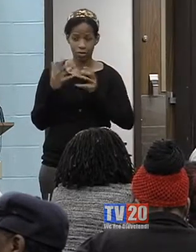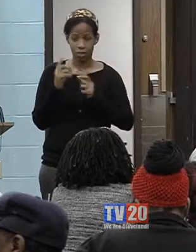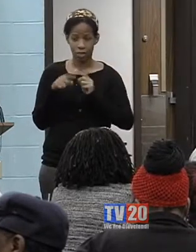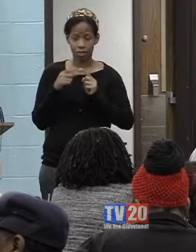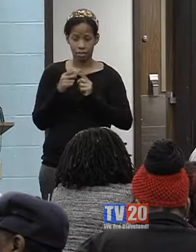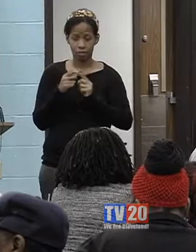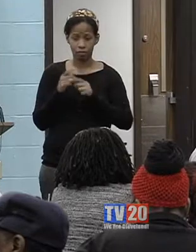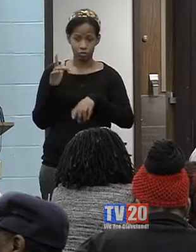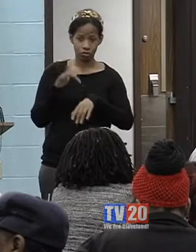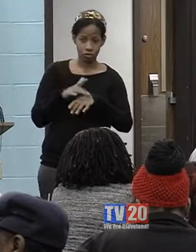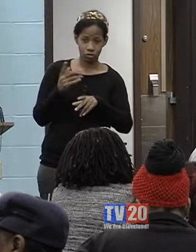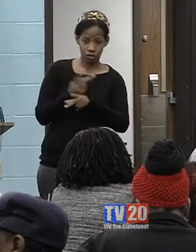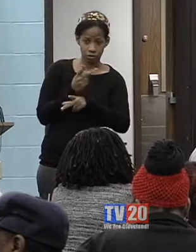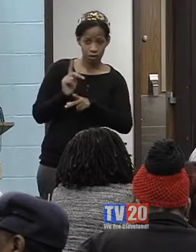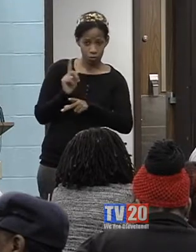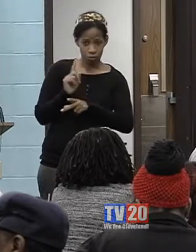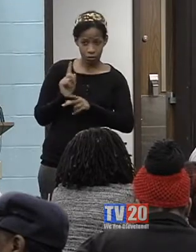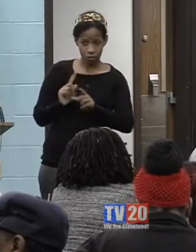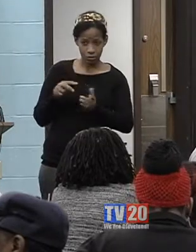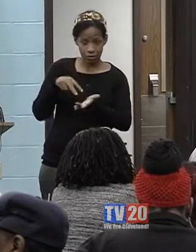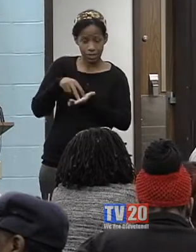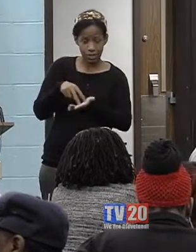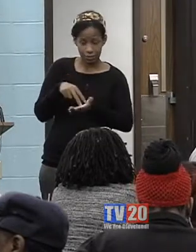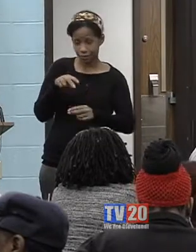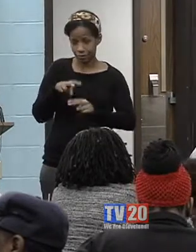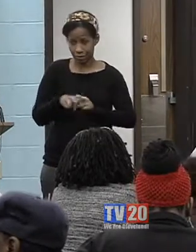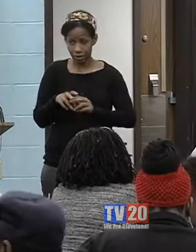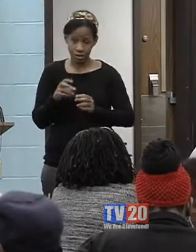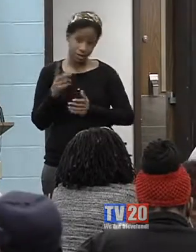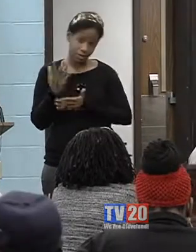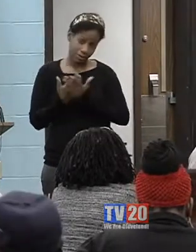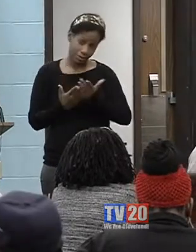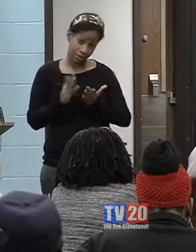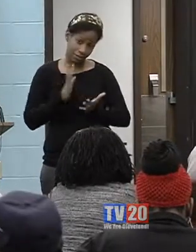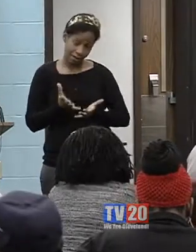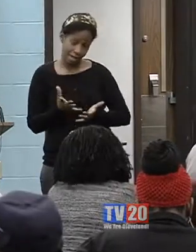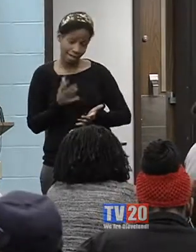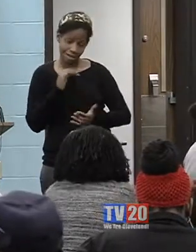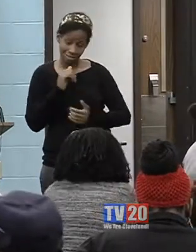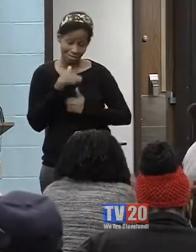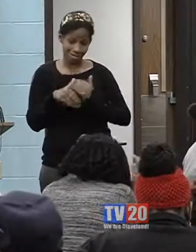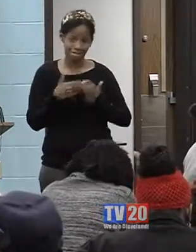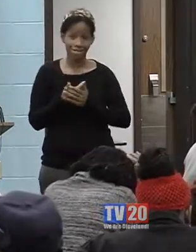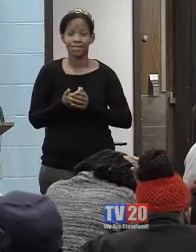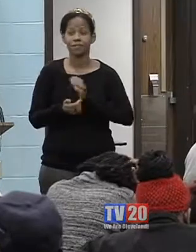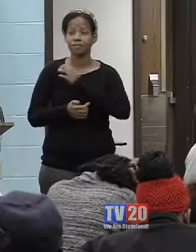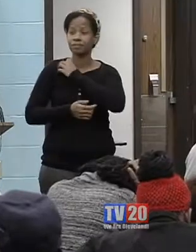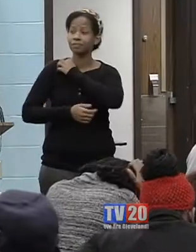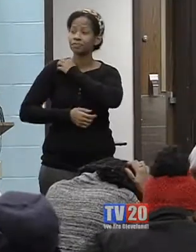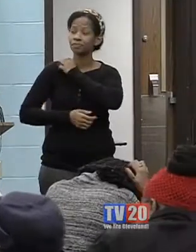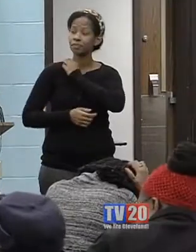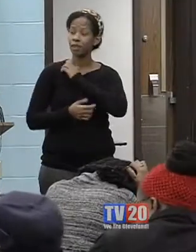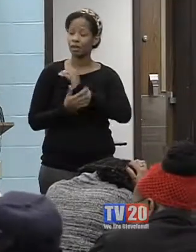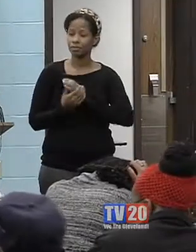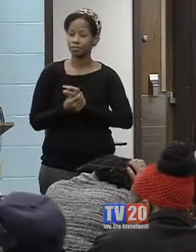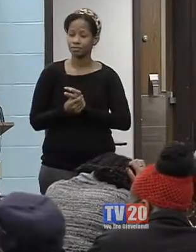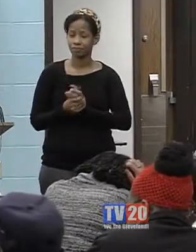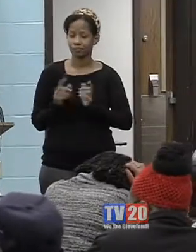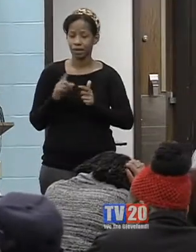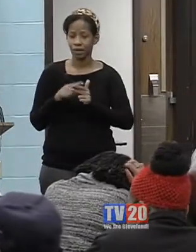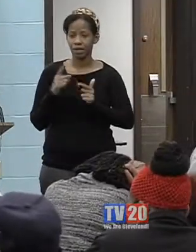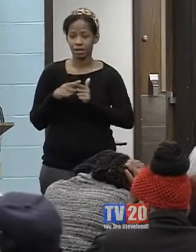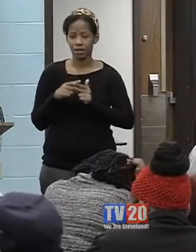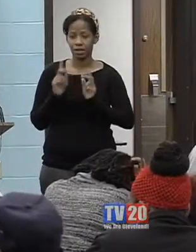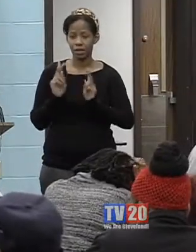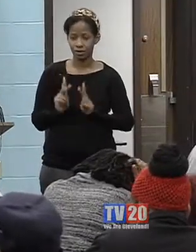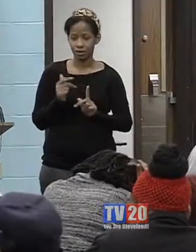them groping you to figure out where you are. Some might, but not good. So then